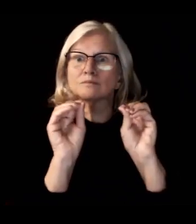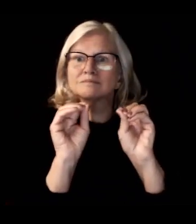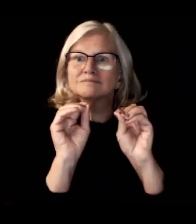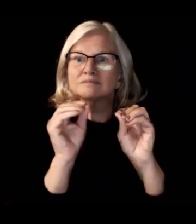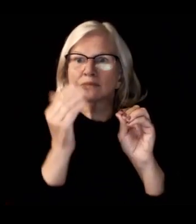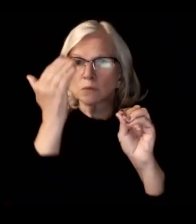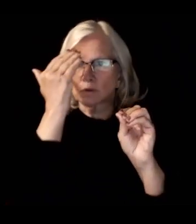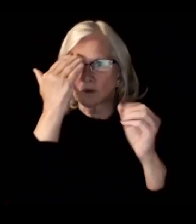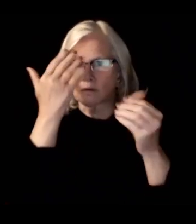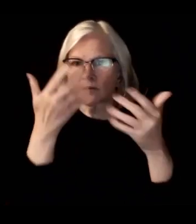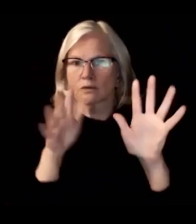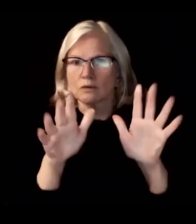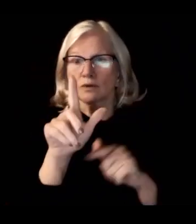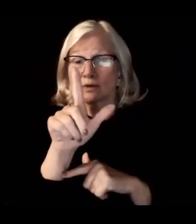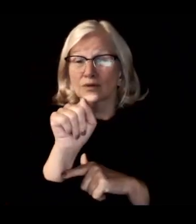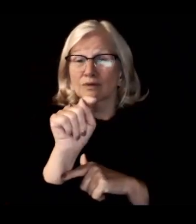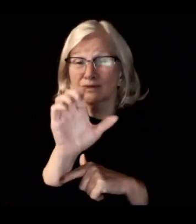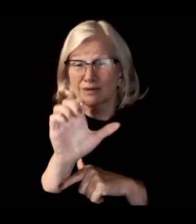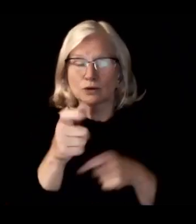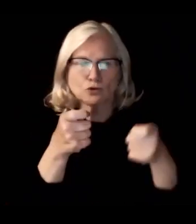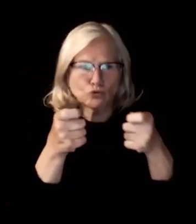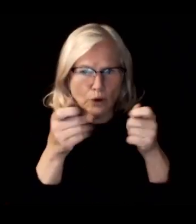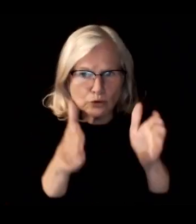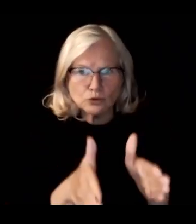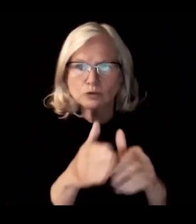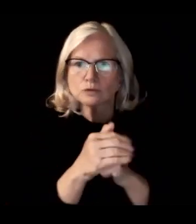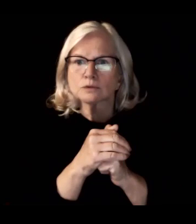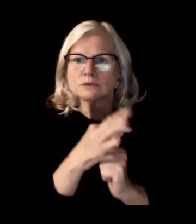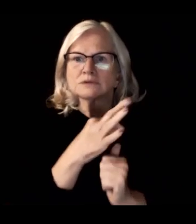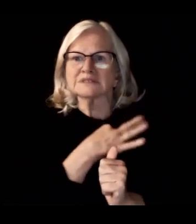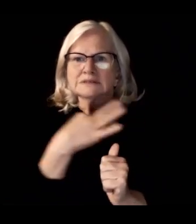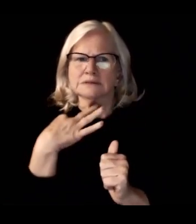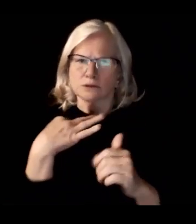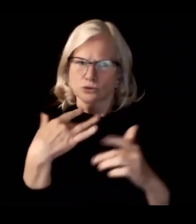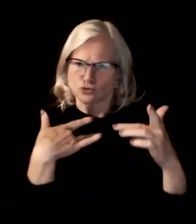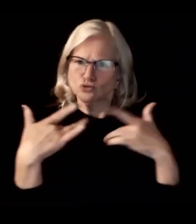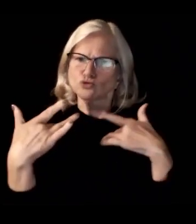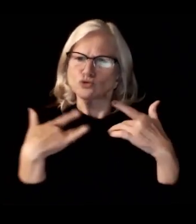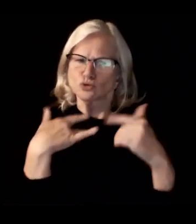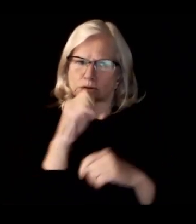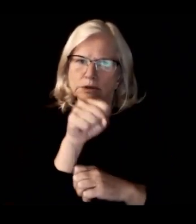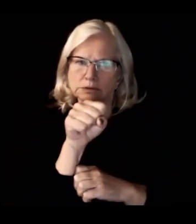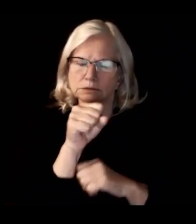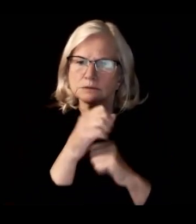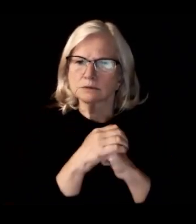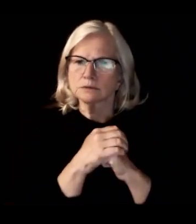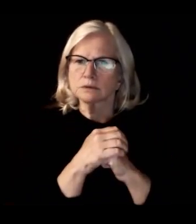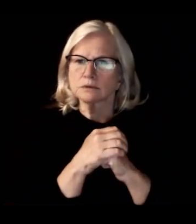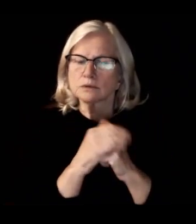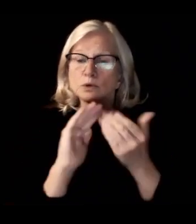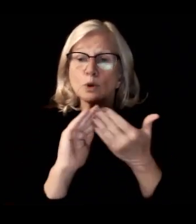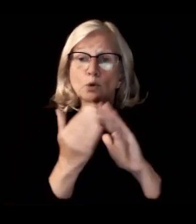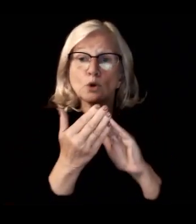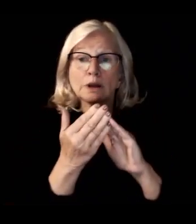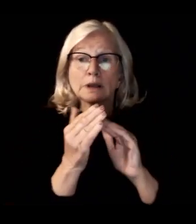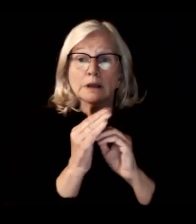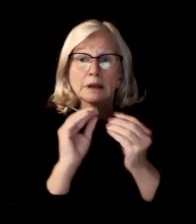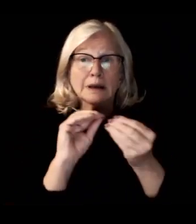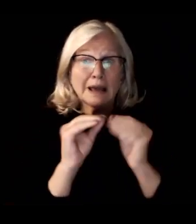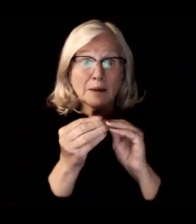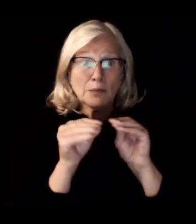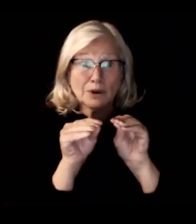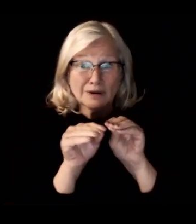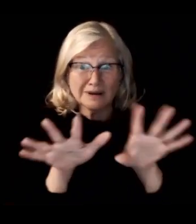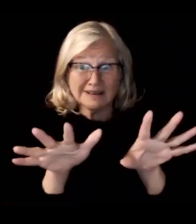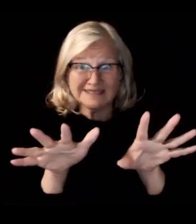management staff are concerned about. As the community spread increases, we need to be thoughtful about people coming into